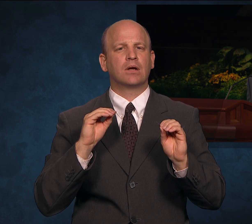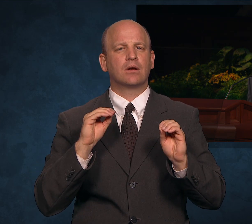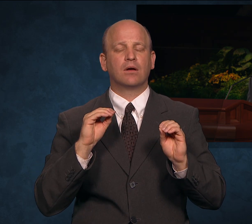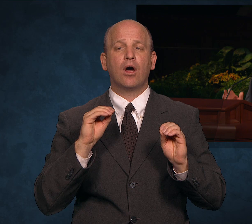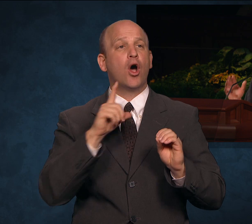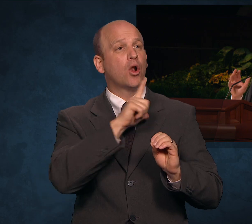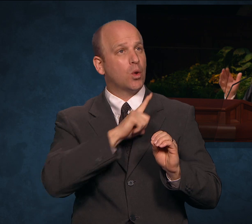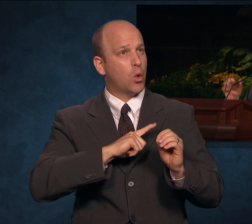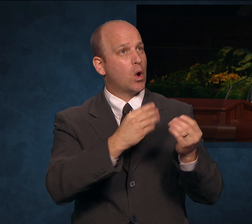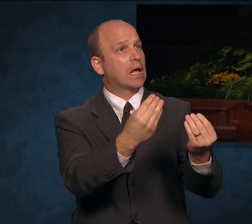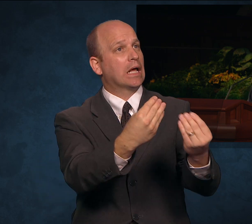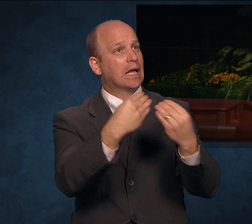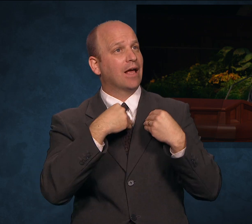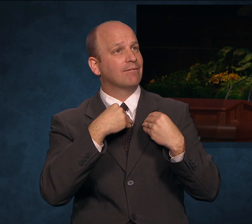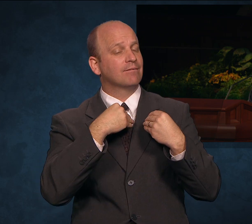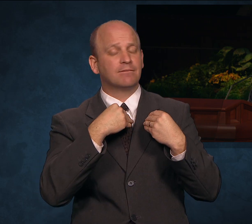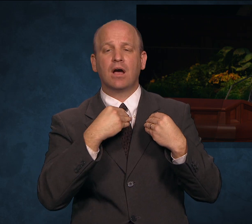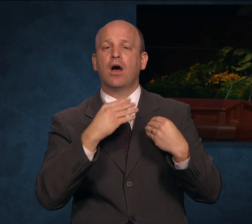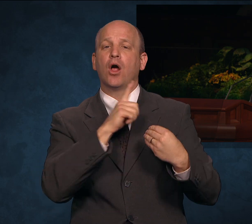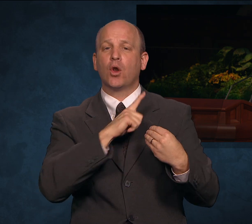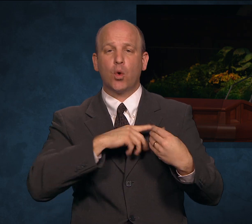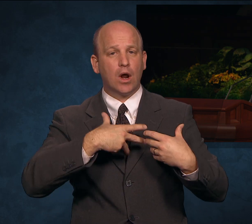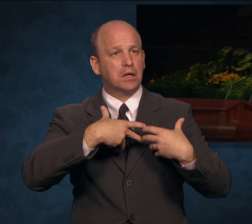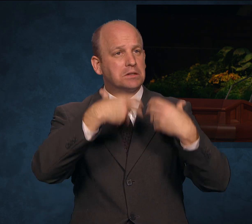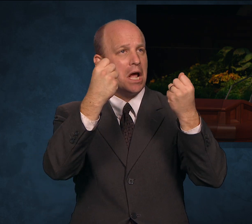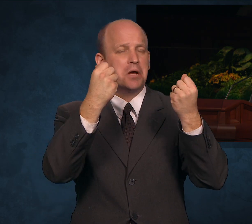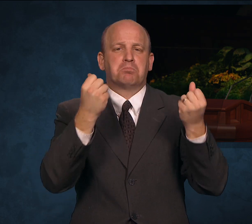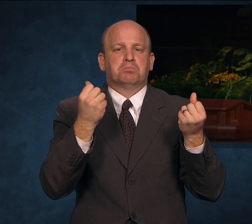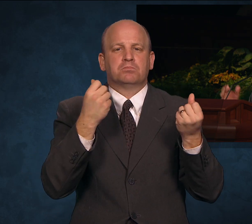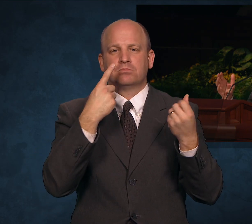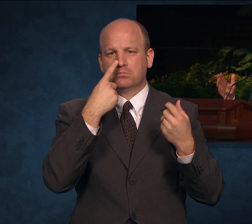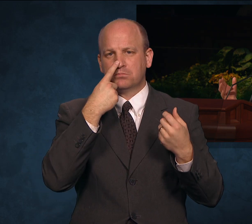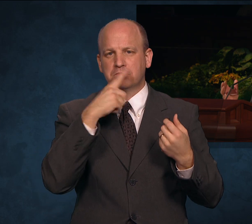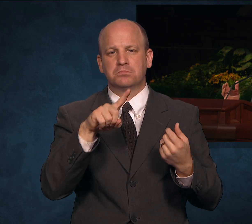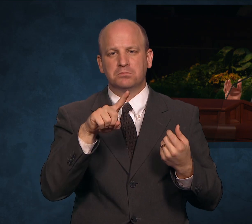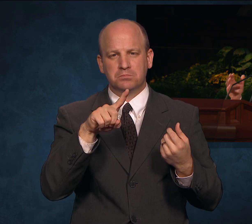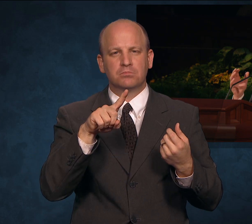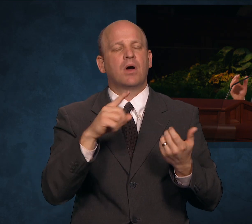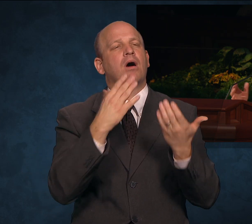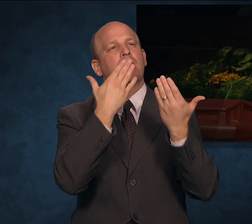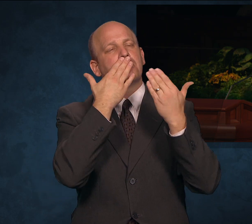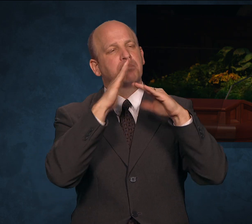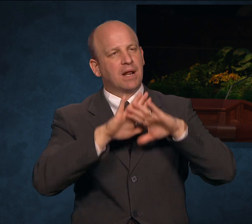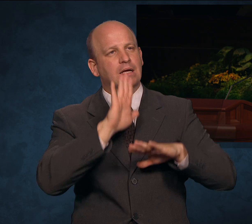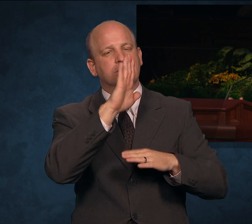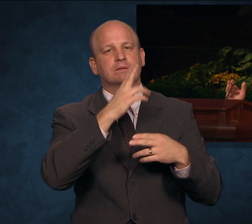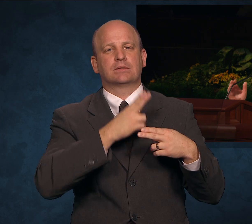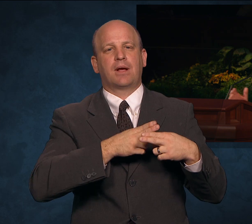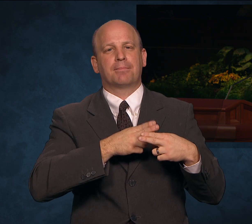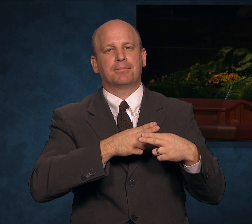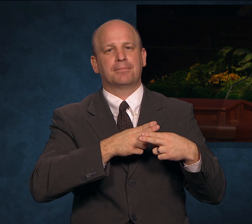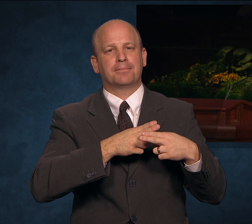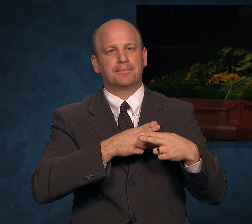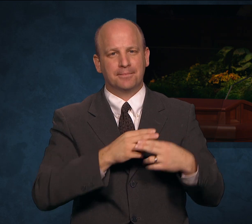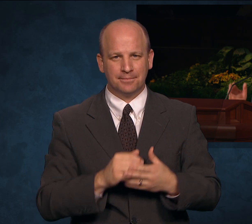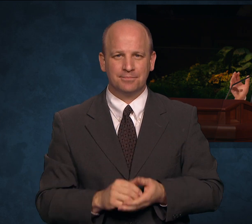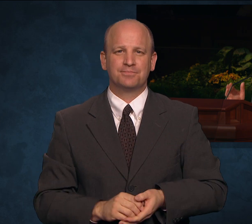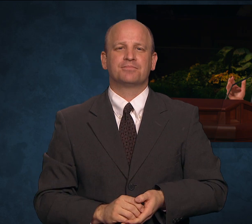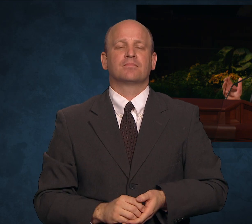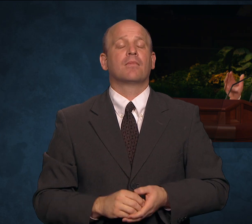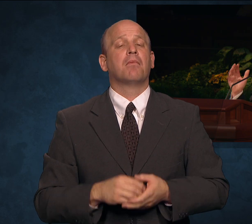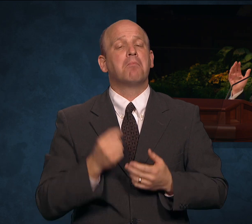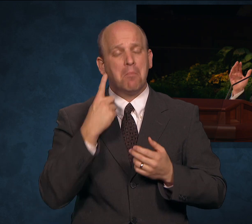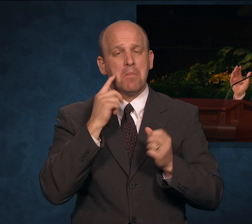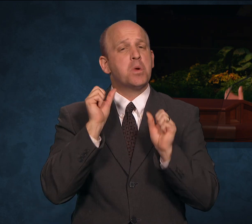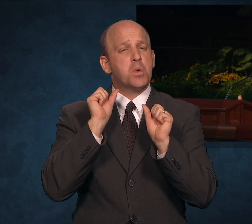away blessed be the name of the Lord we can choose to be like the Mormon pioneers who maintained a spirit of